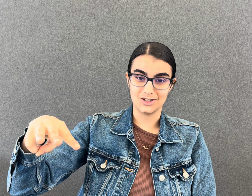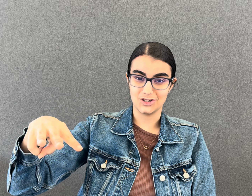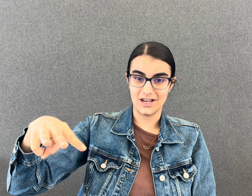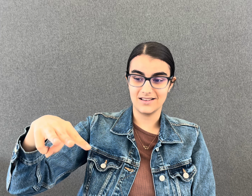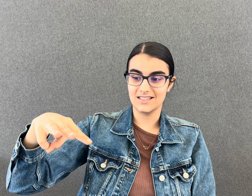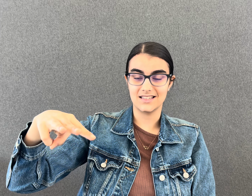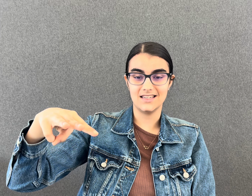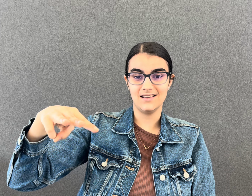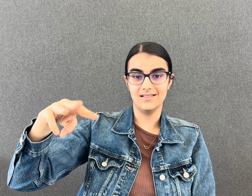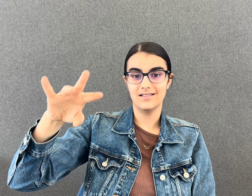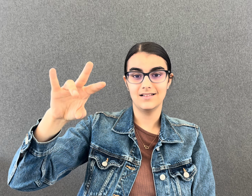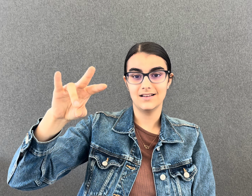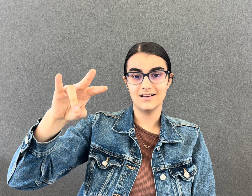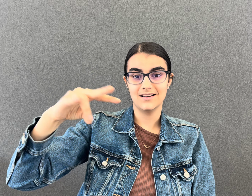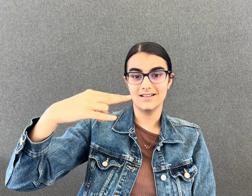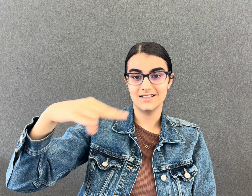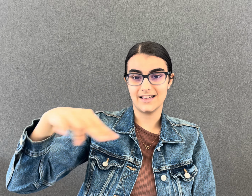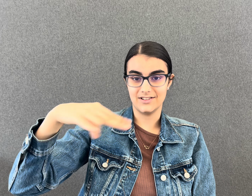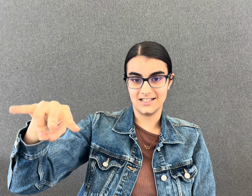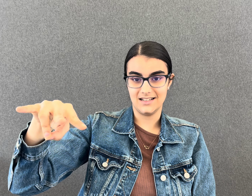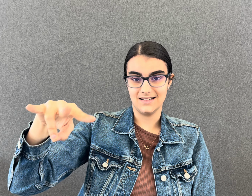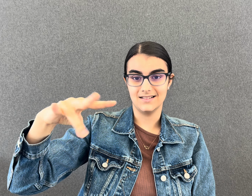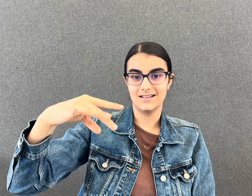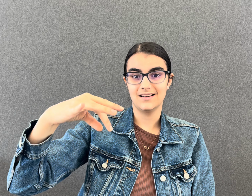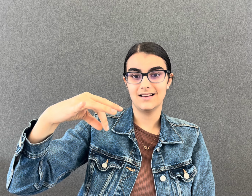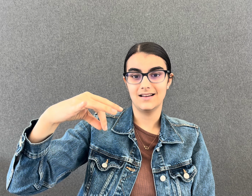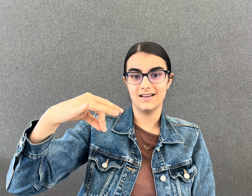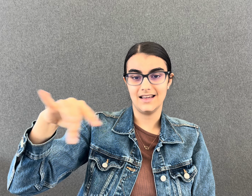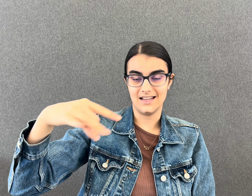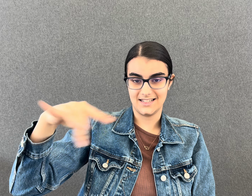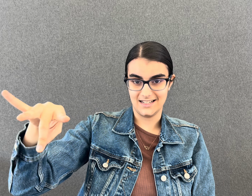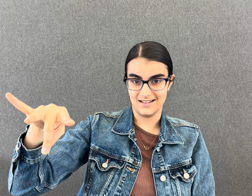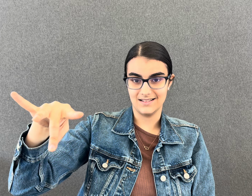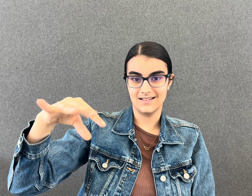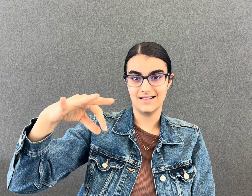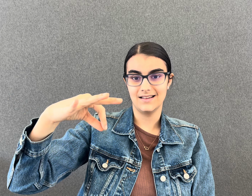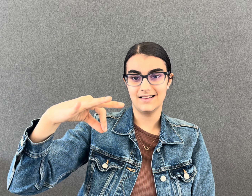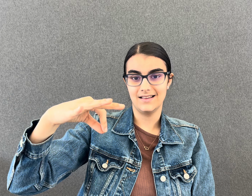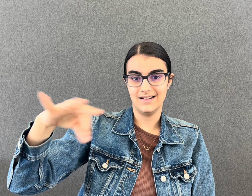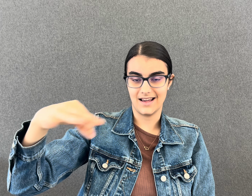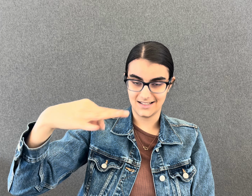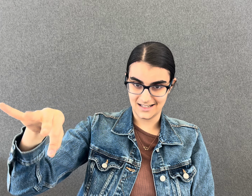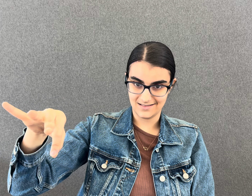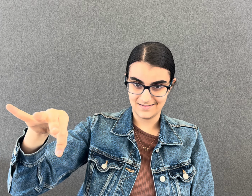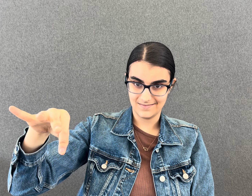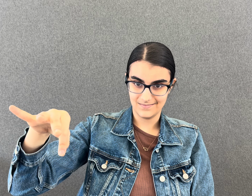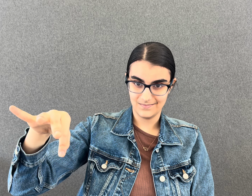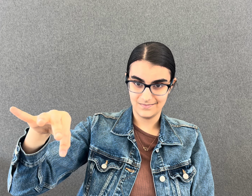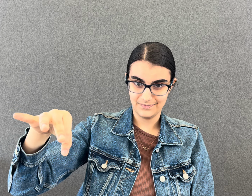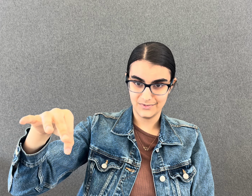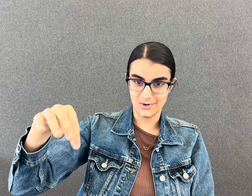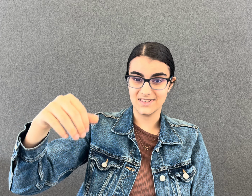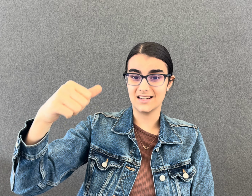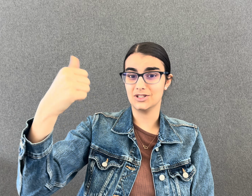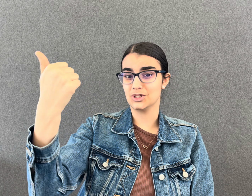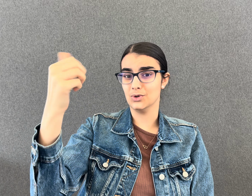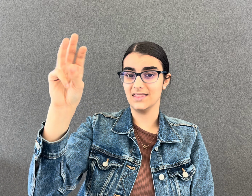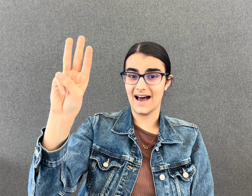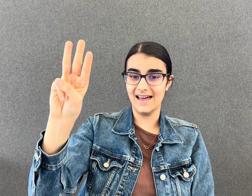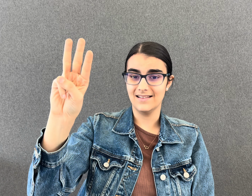shake. 16, 17, 18, 19. So instead of just doing that, you're